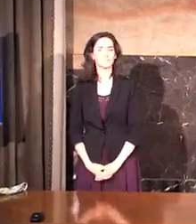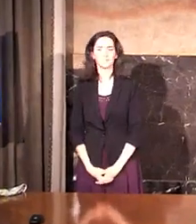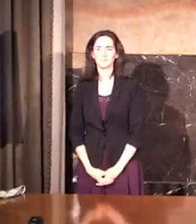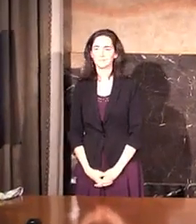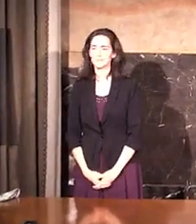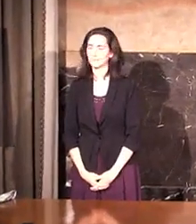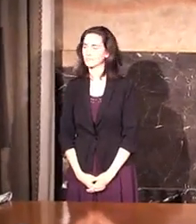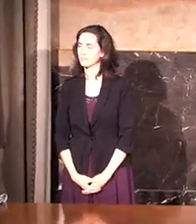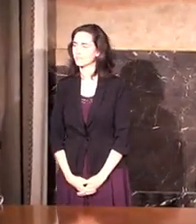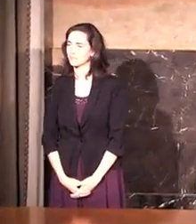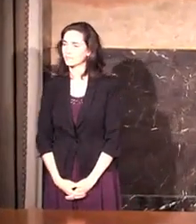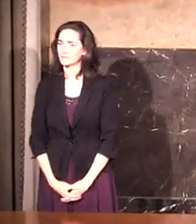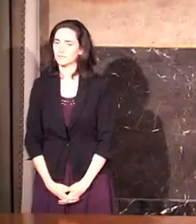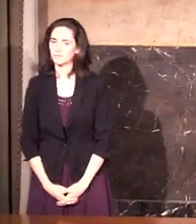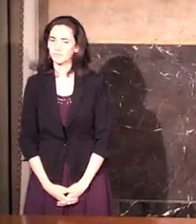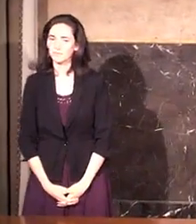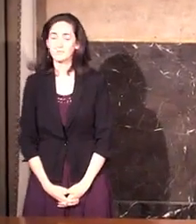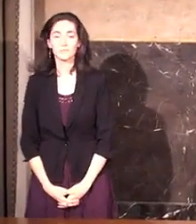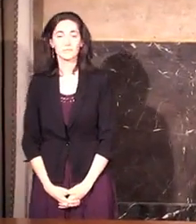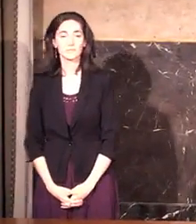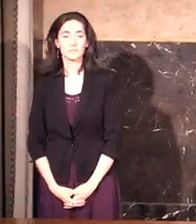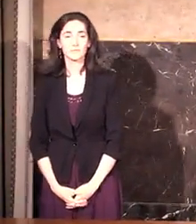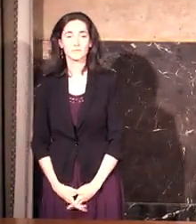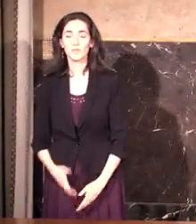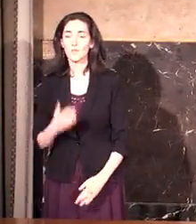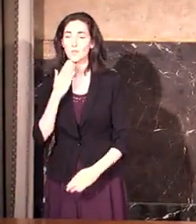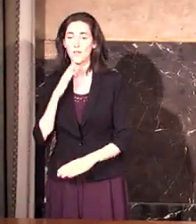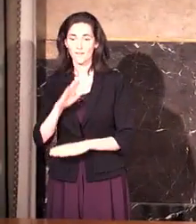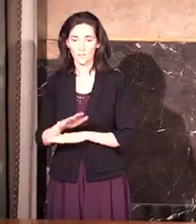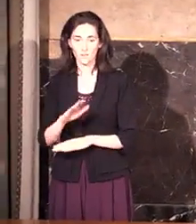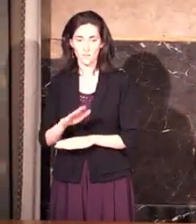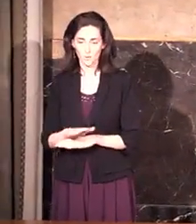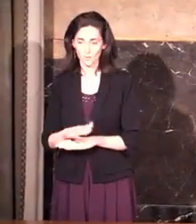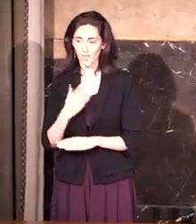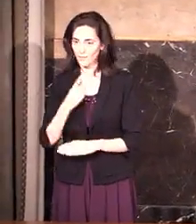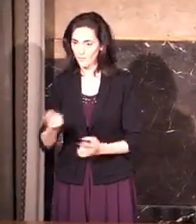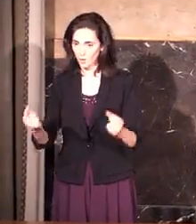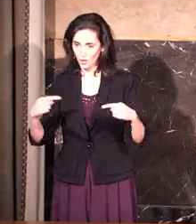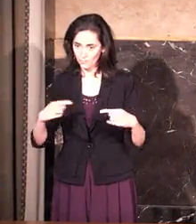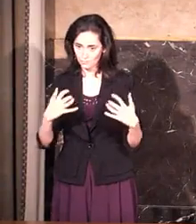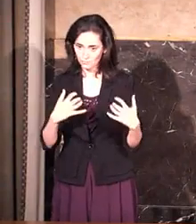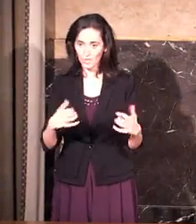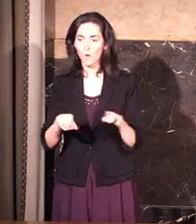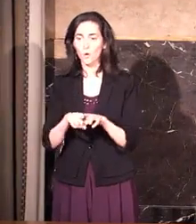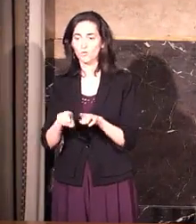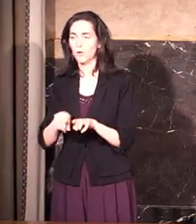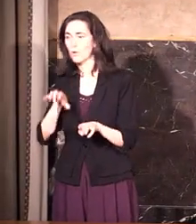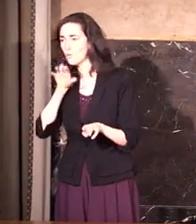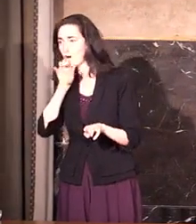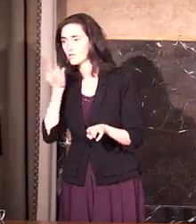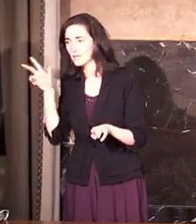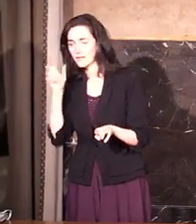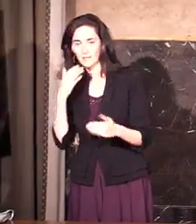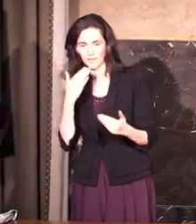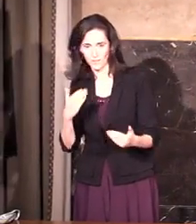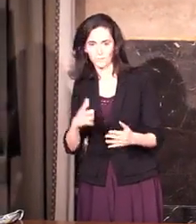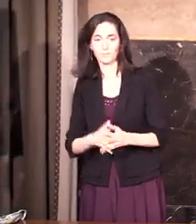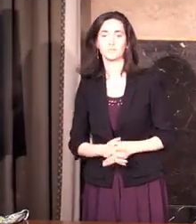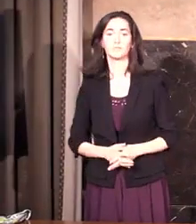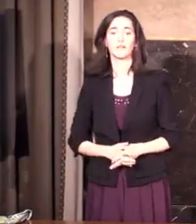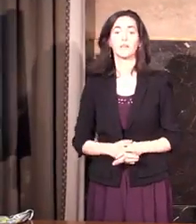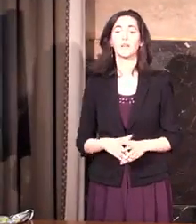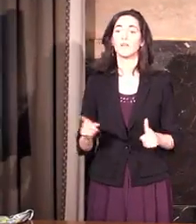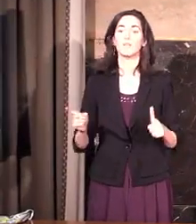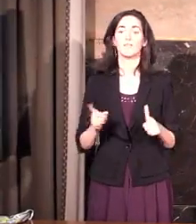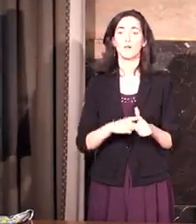Good afternoon, everyone, and thank you for being here or for tuning in. First of all, I want to say happy National Nurses Day